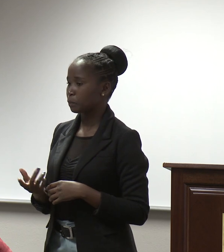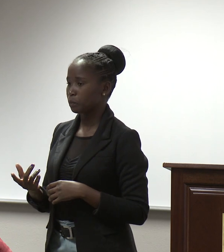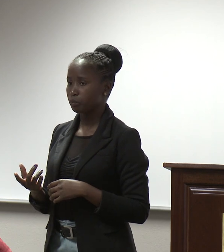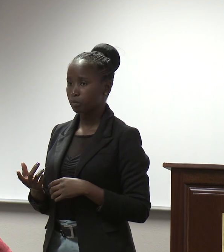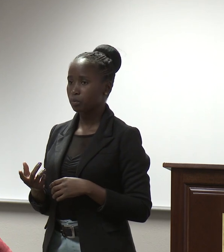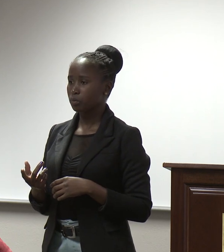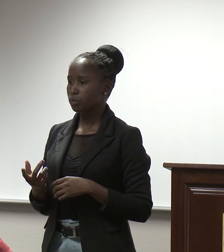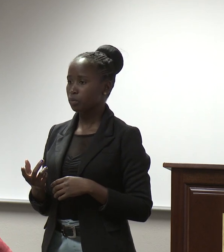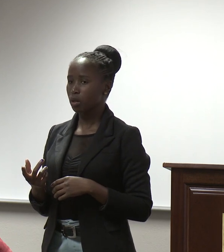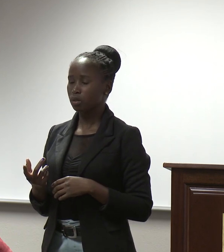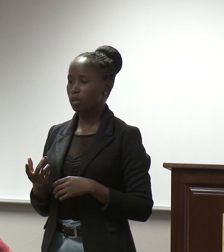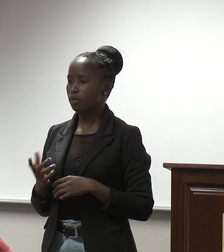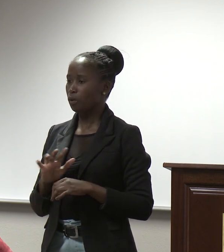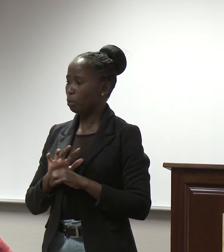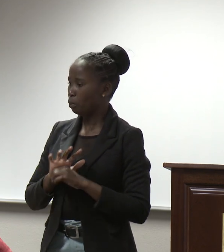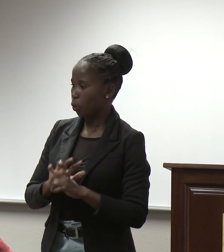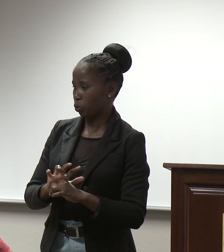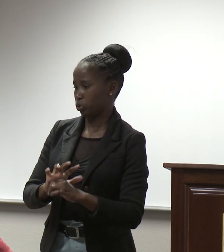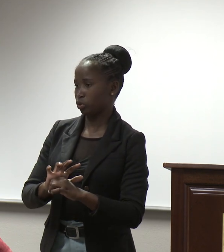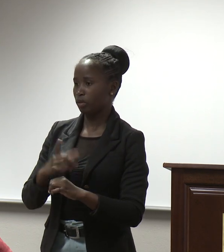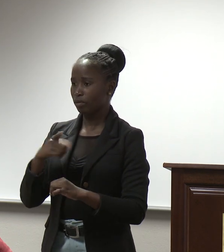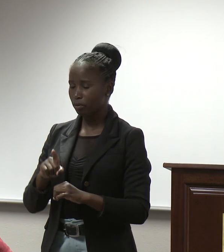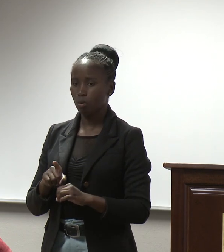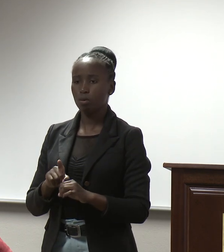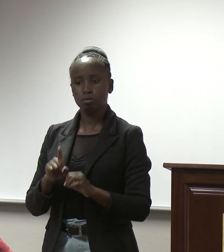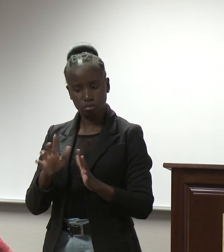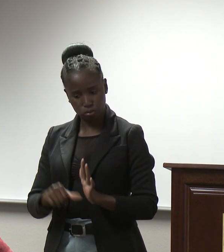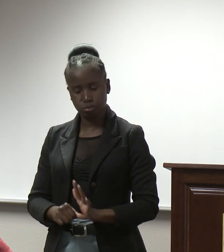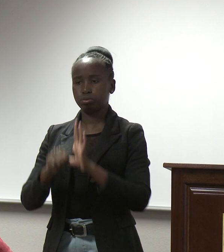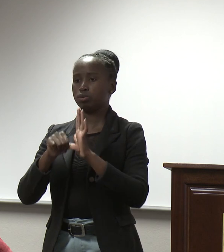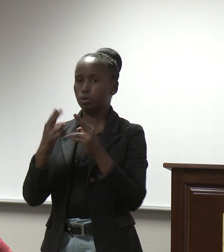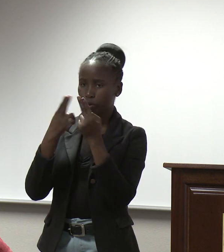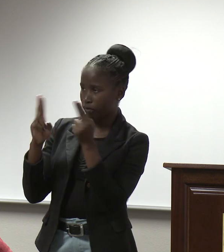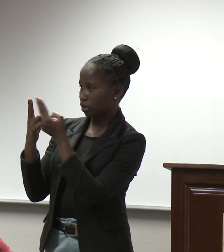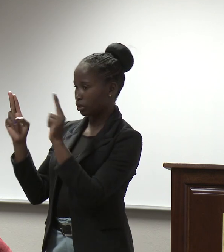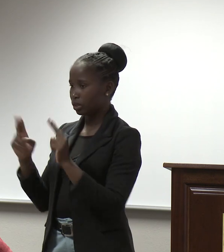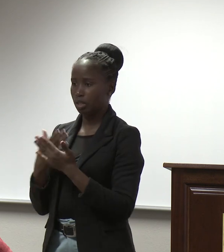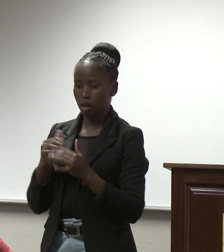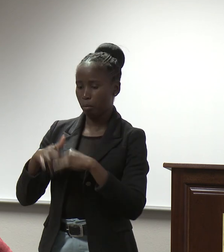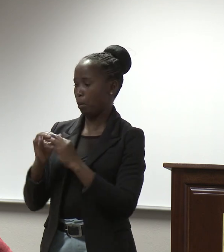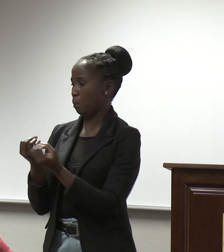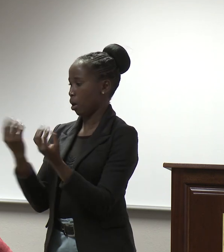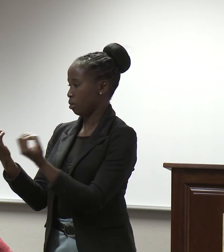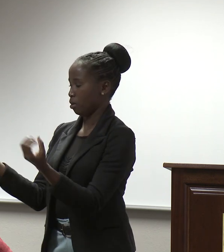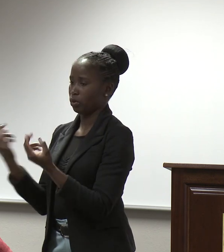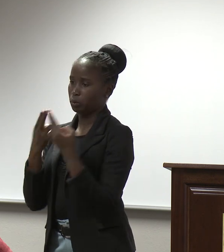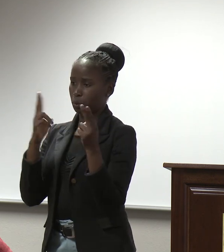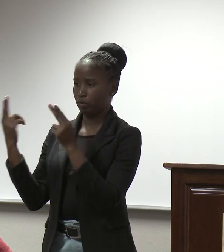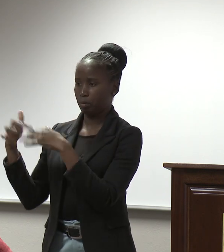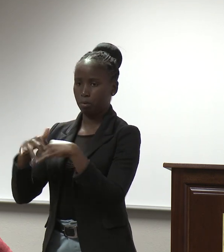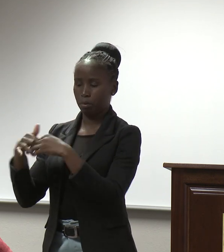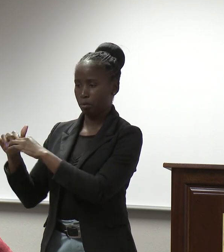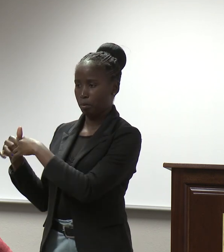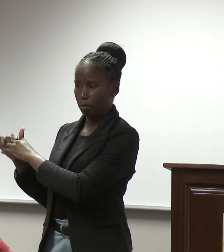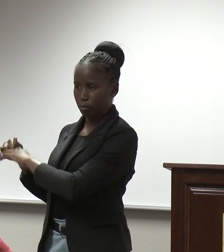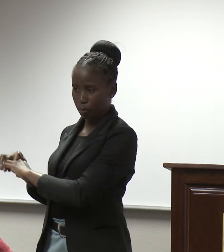a great push for privatization of universities, for creating multiple universities, and tailor-made type of